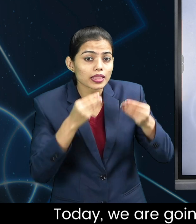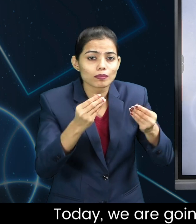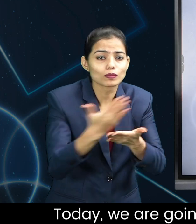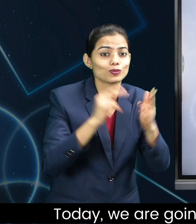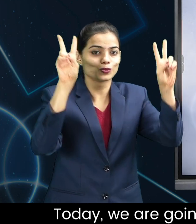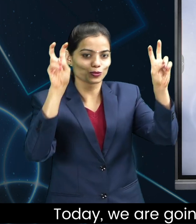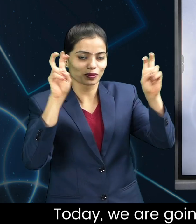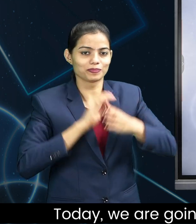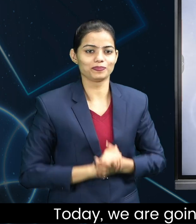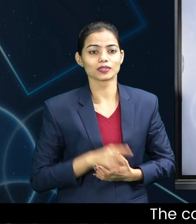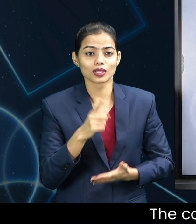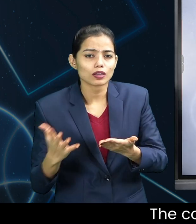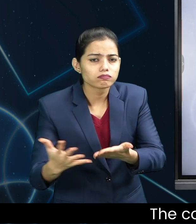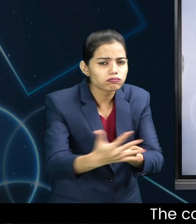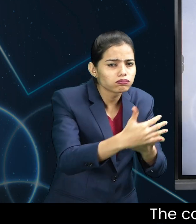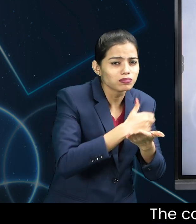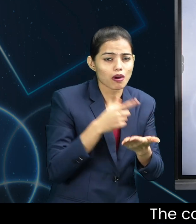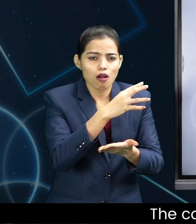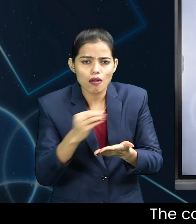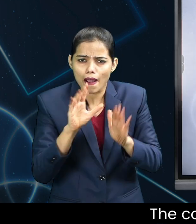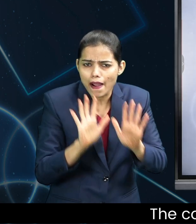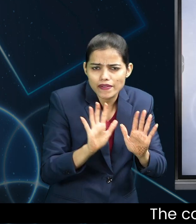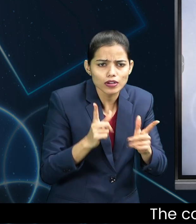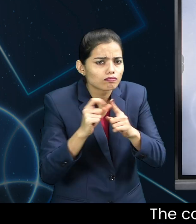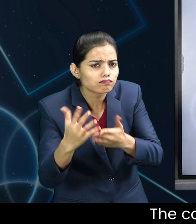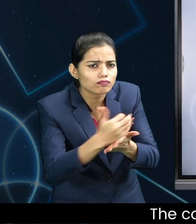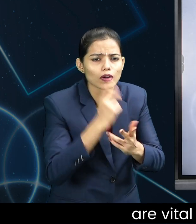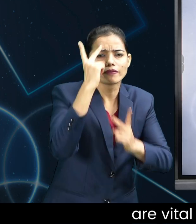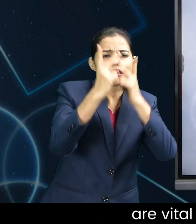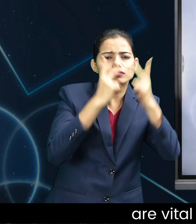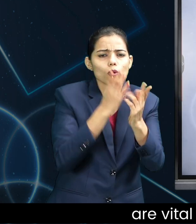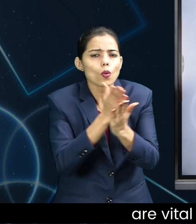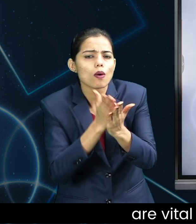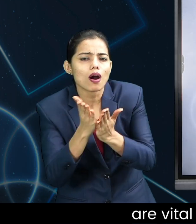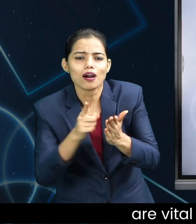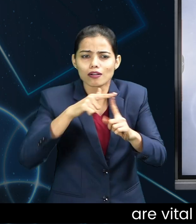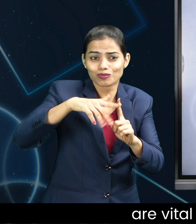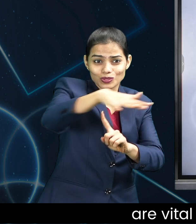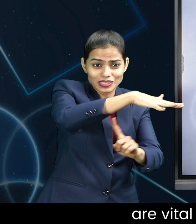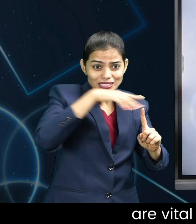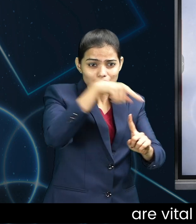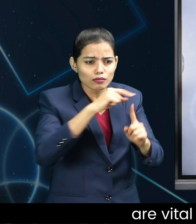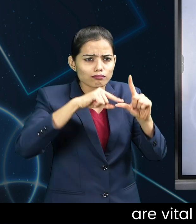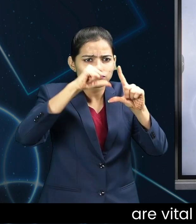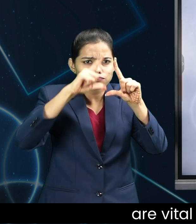data. The collection and presentation of data are vital components in the field of